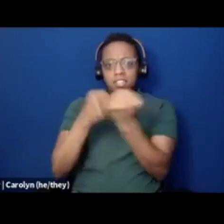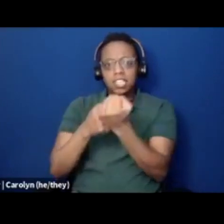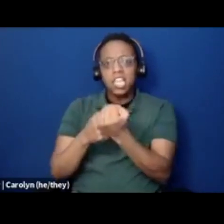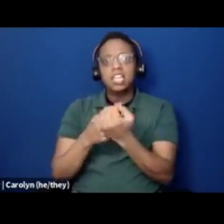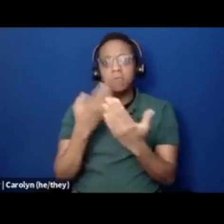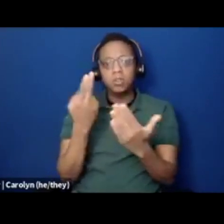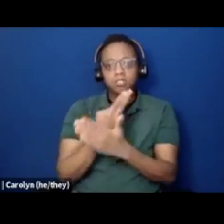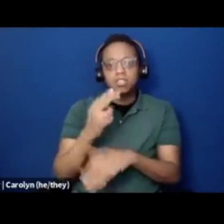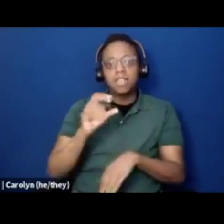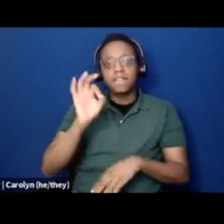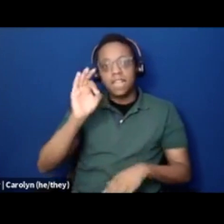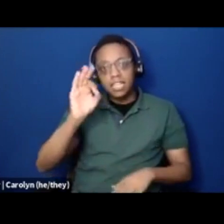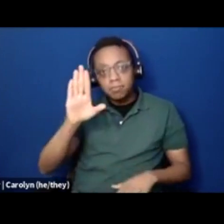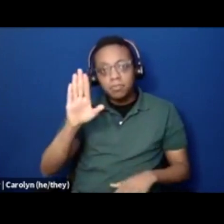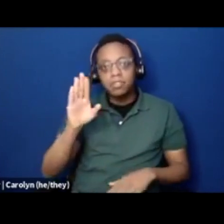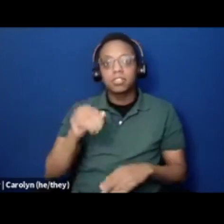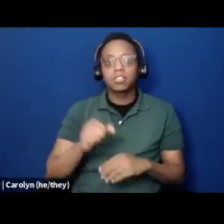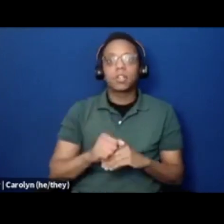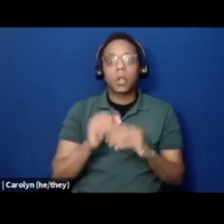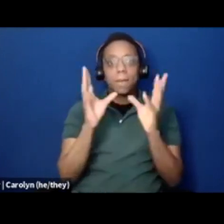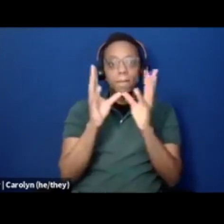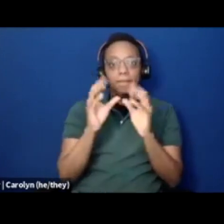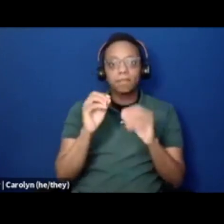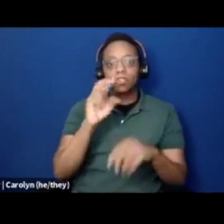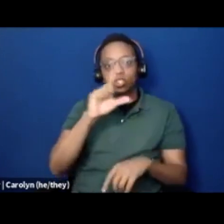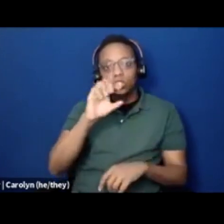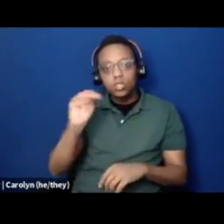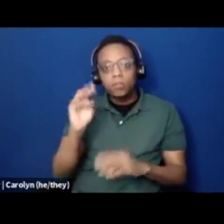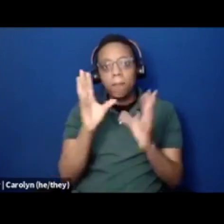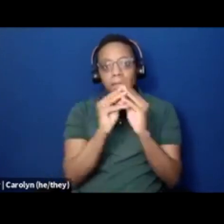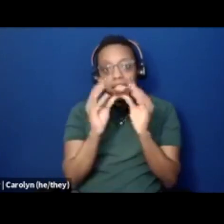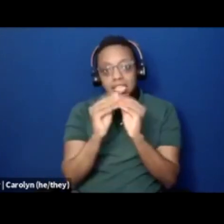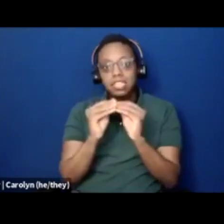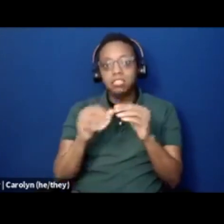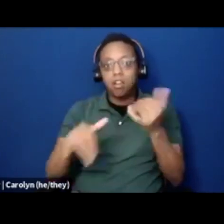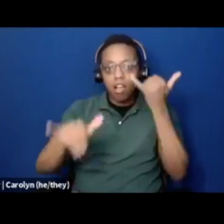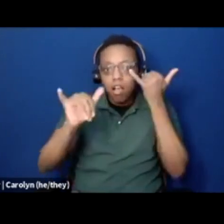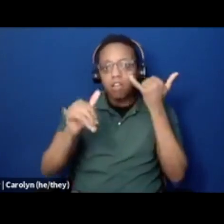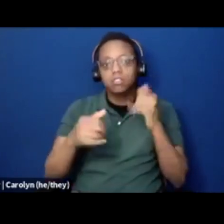through Zoom meetings. So just working together virtually.